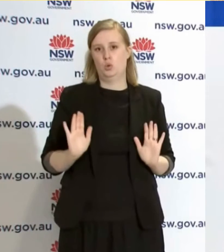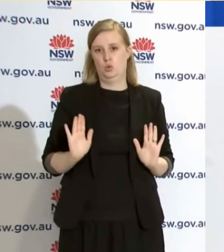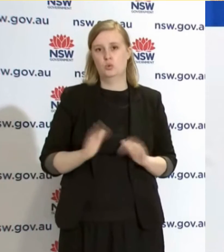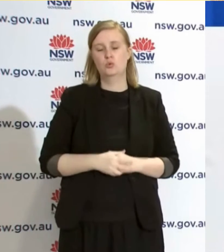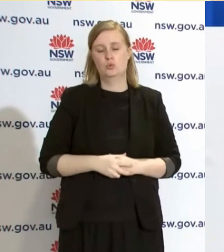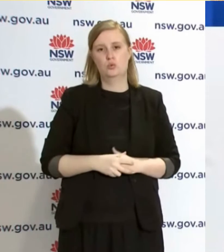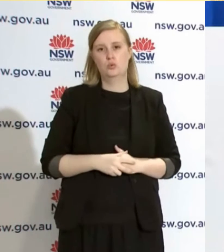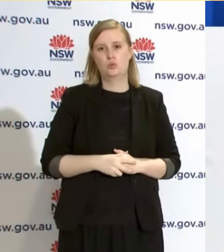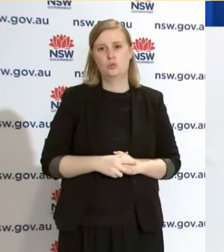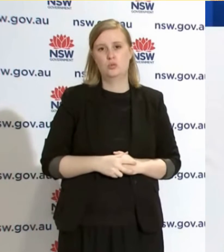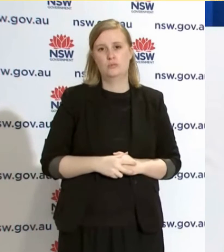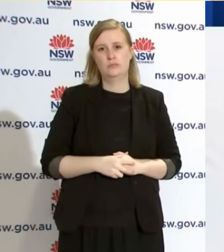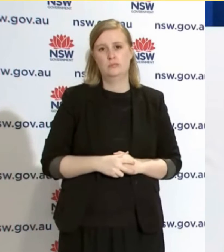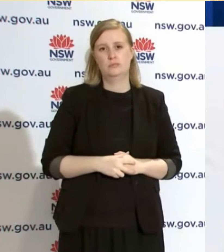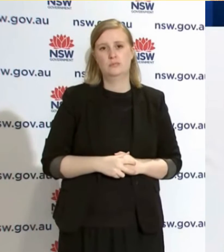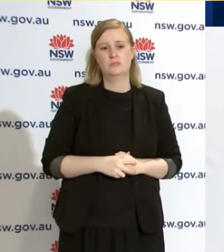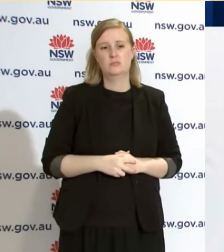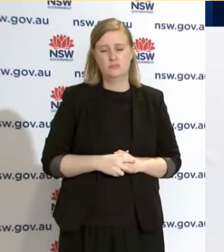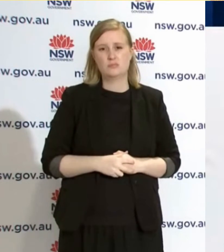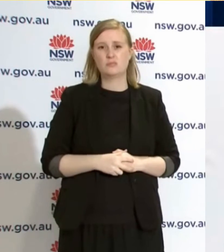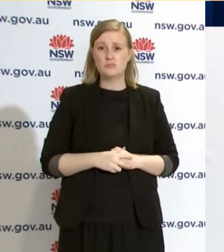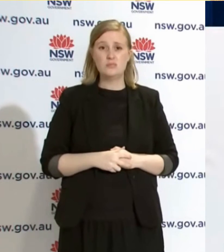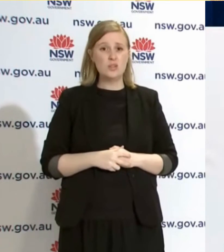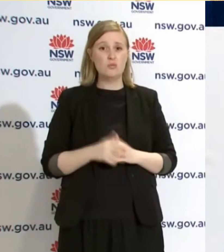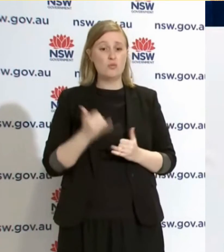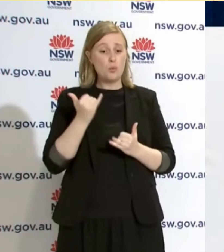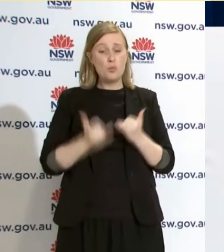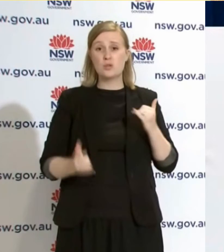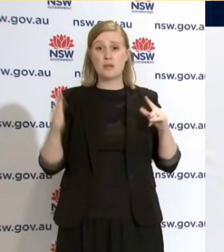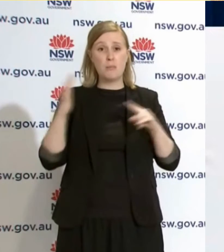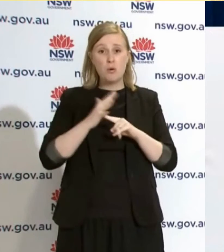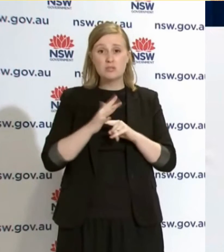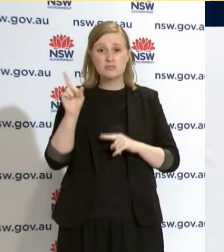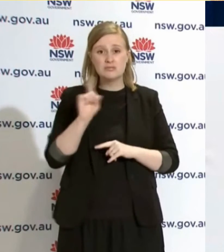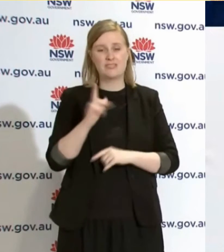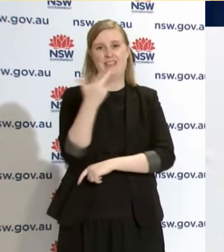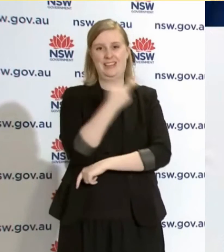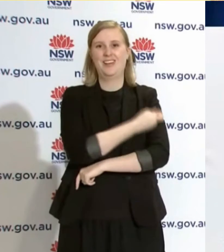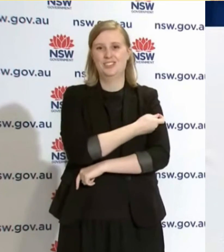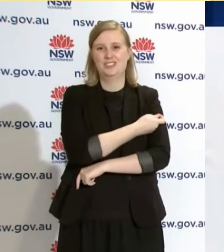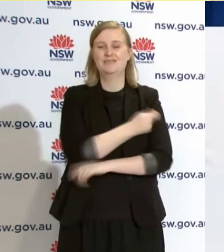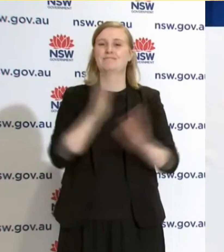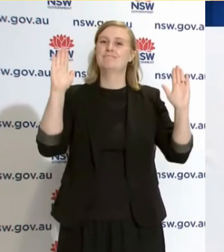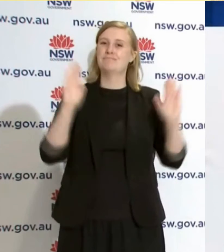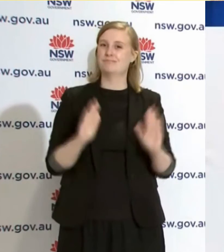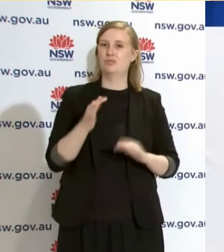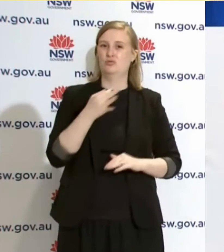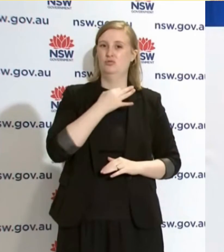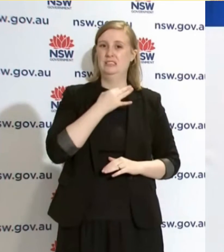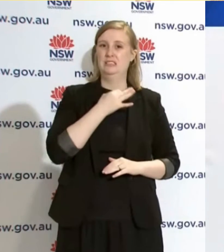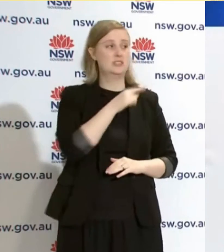protection we can offer any person during the pandemic is vaccination, and that's why something you're looking at. it's not something that